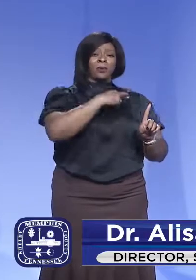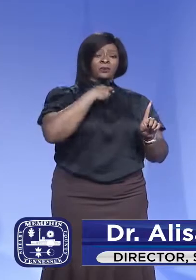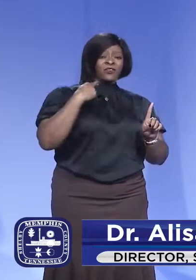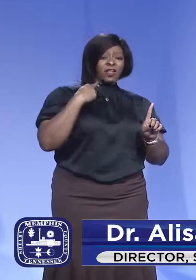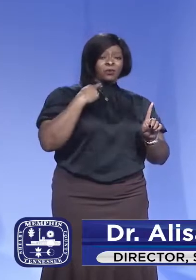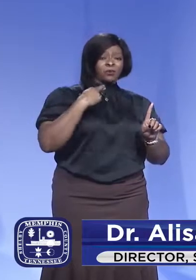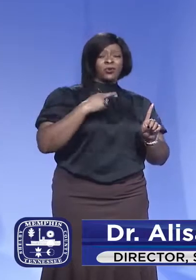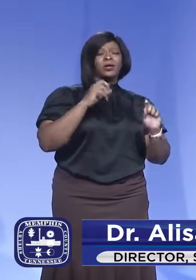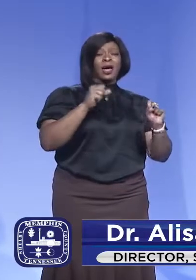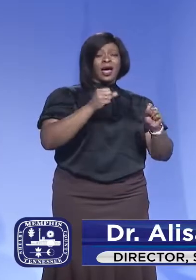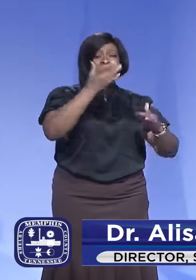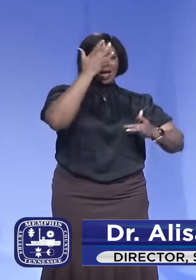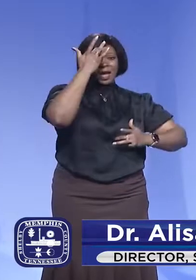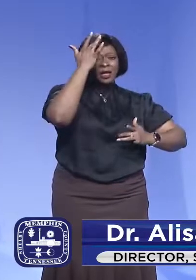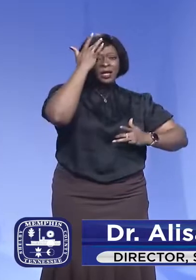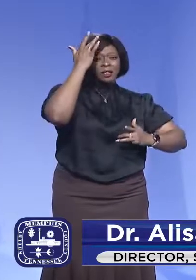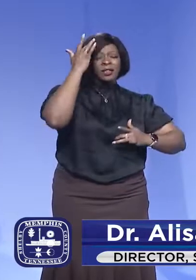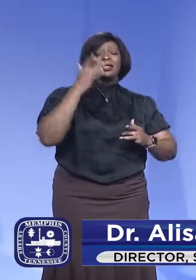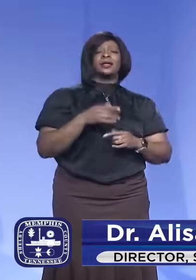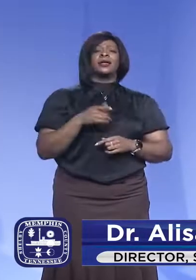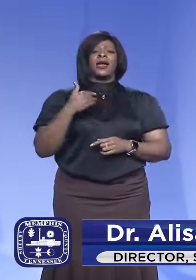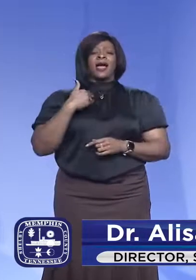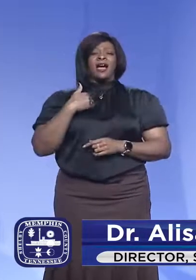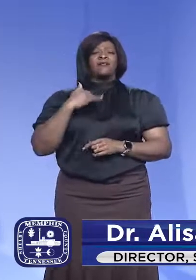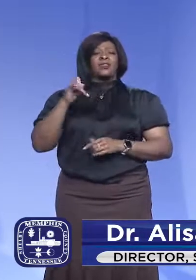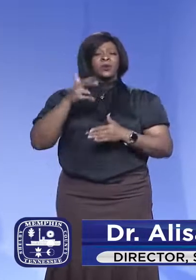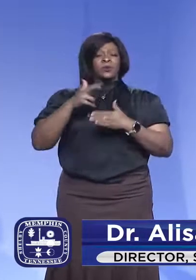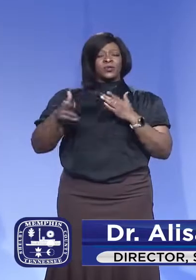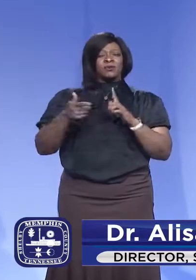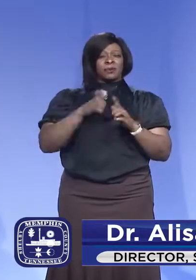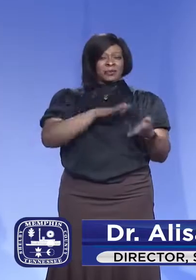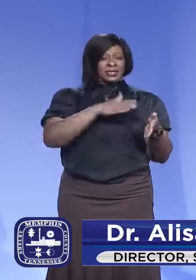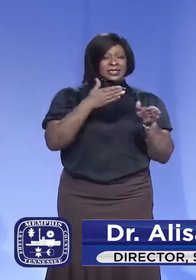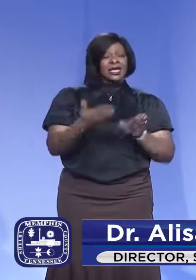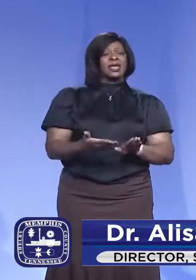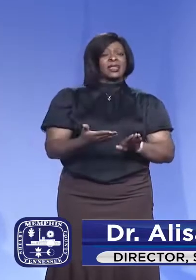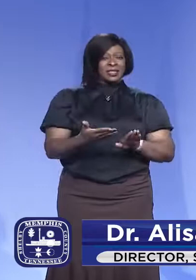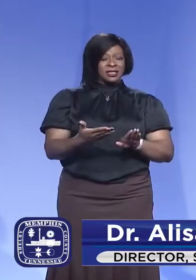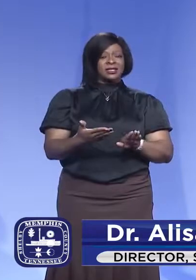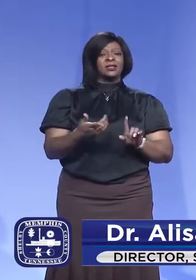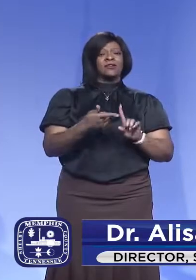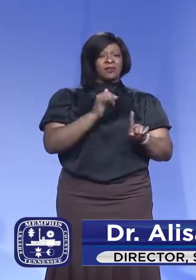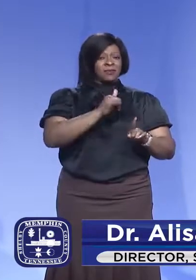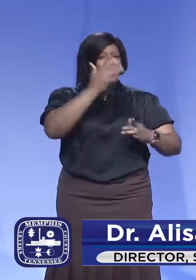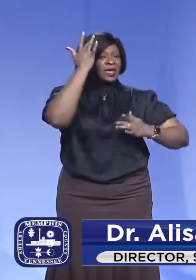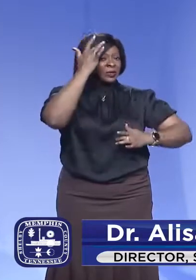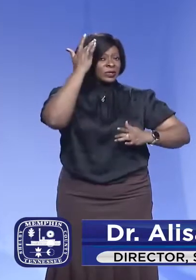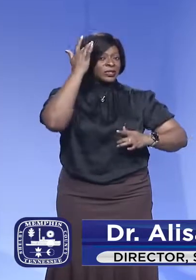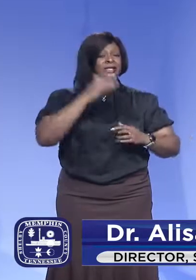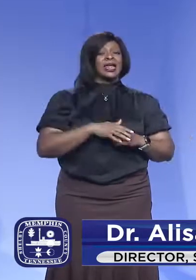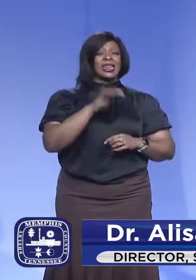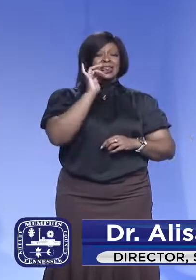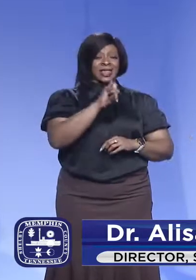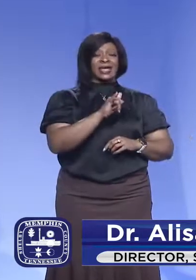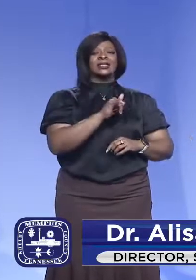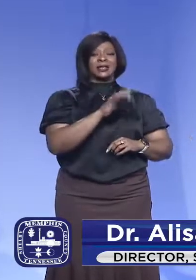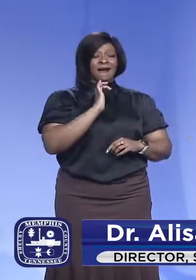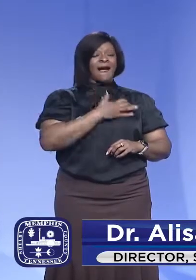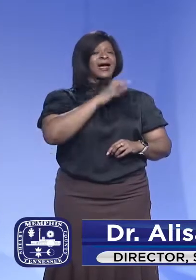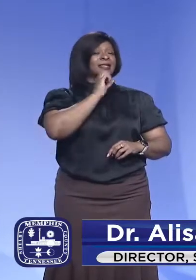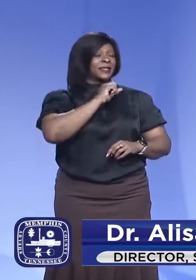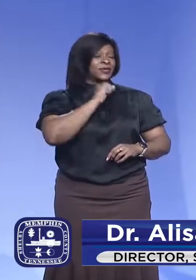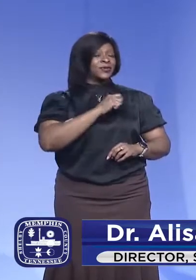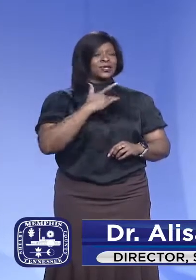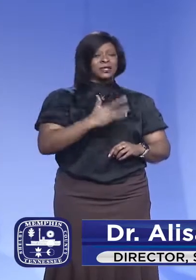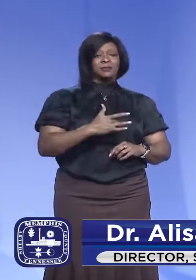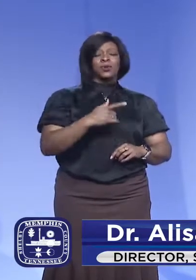becoming ill and having a resultant death as a result of the illness. And so that's particularly our seniors and